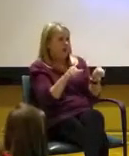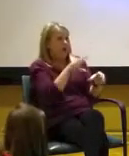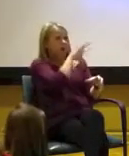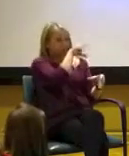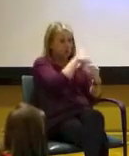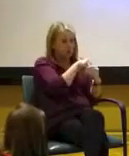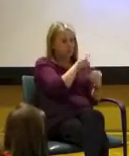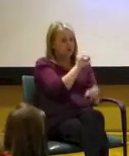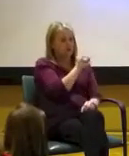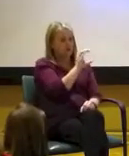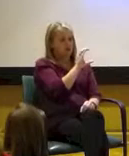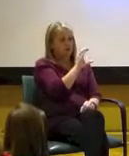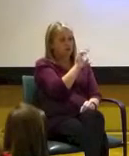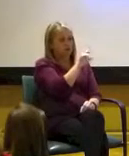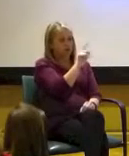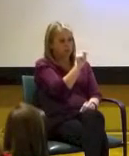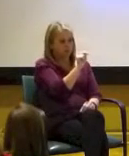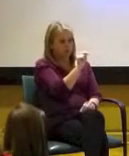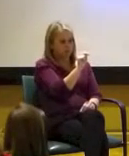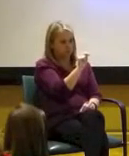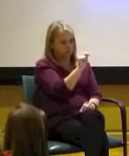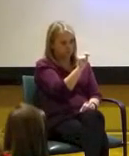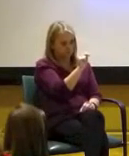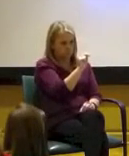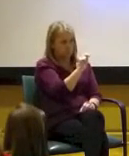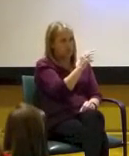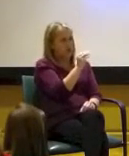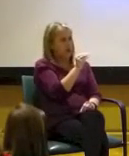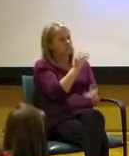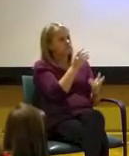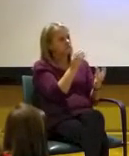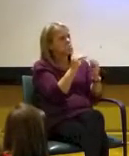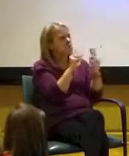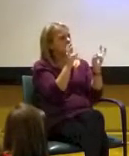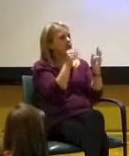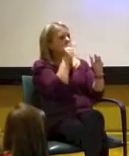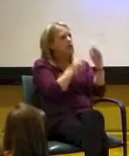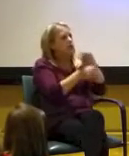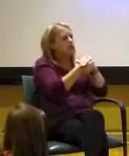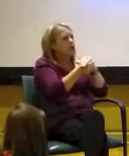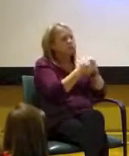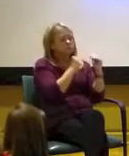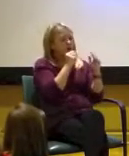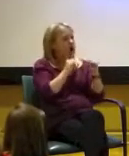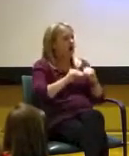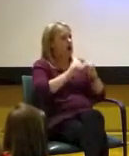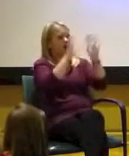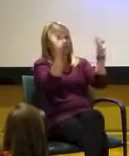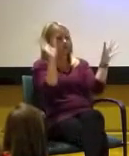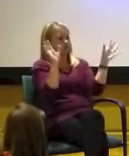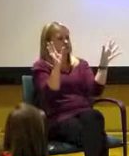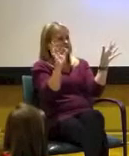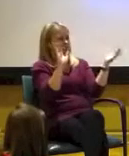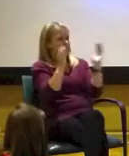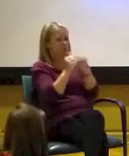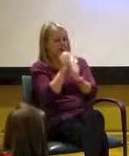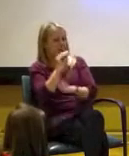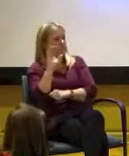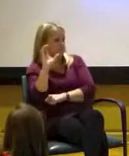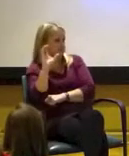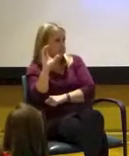dysraphism, and by that we mean it's more hidden. It's not so obvious as a myelomeningocele